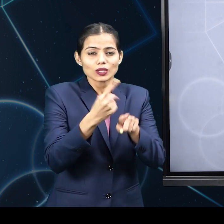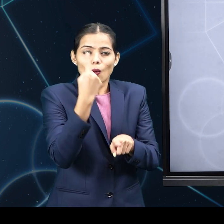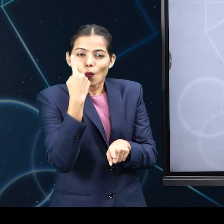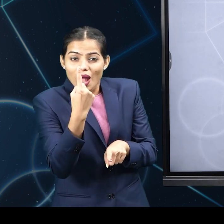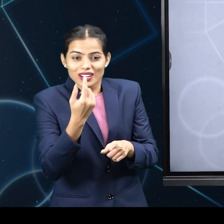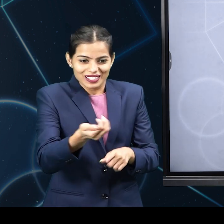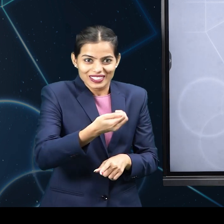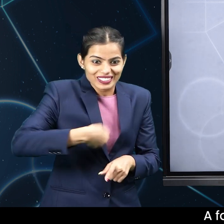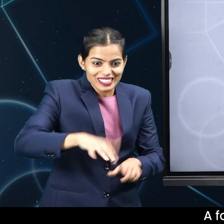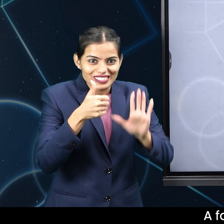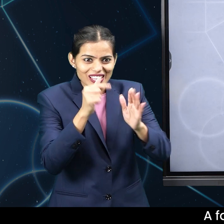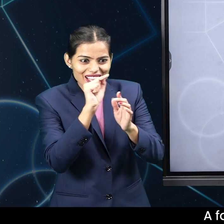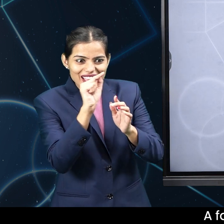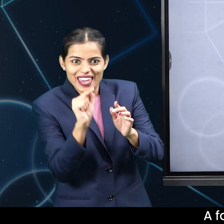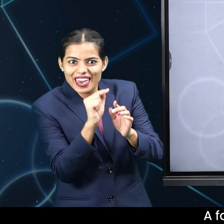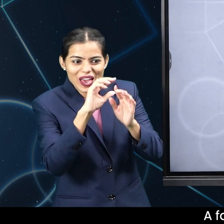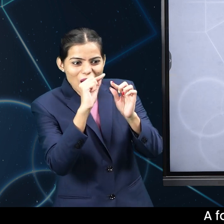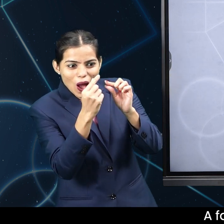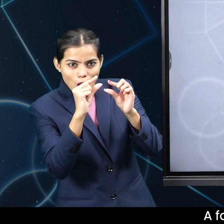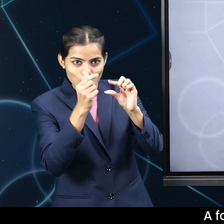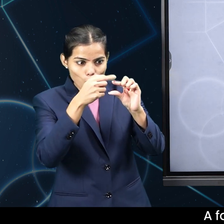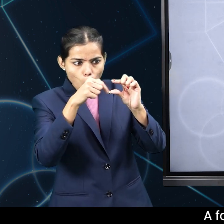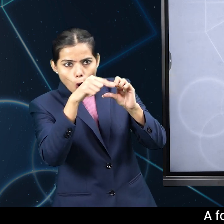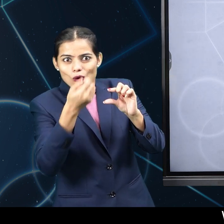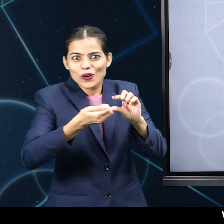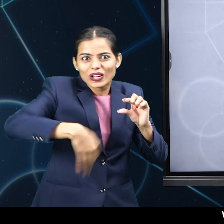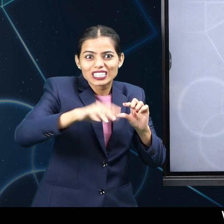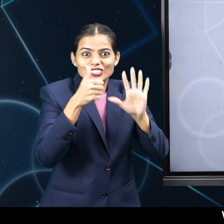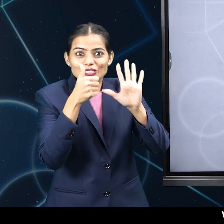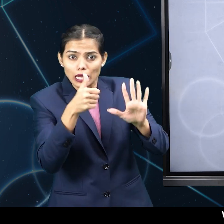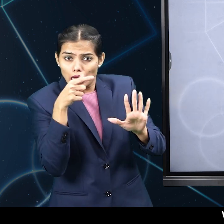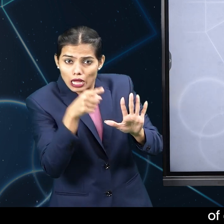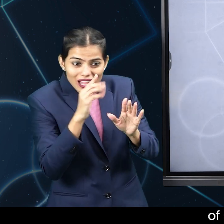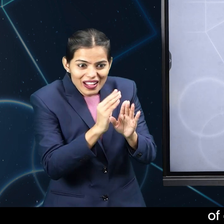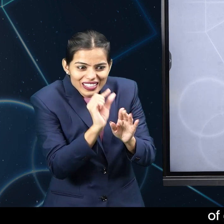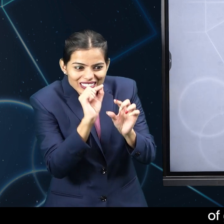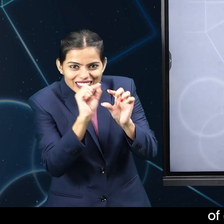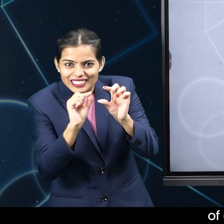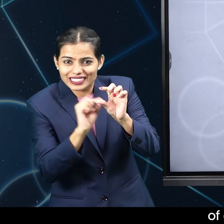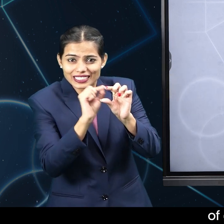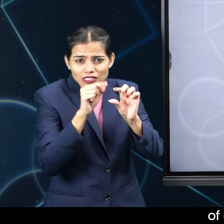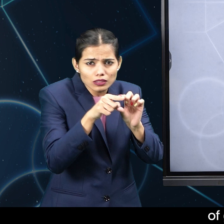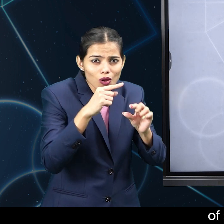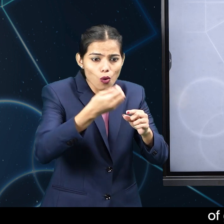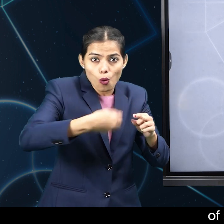Example 1. A fair 6-sided dice is rolled. What is the probability of getting an odd number?